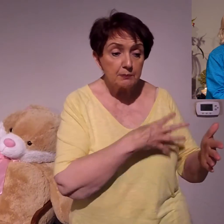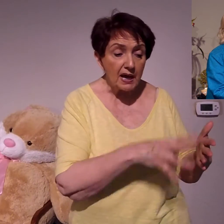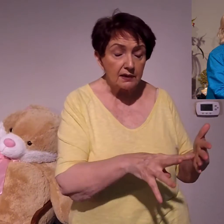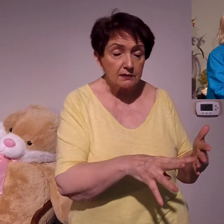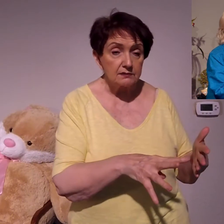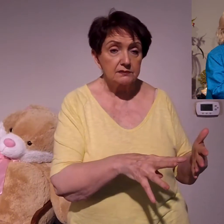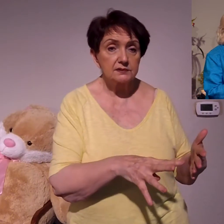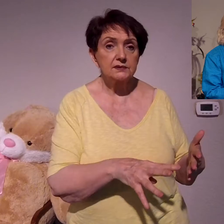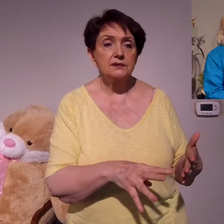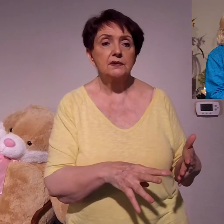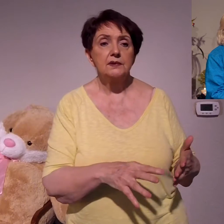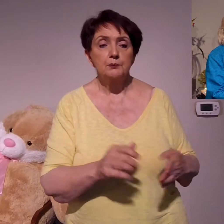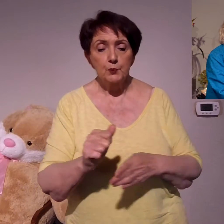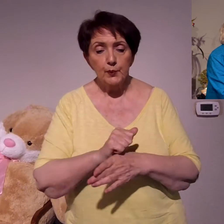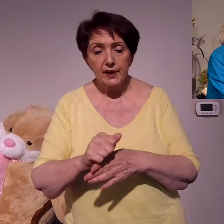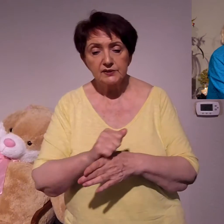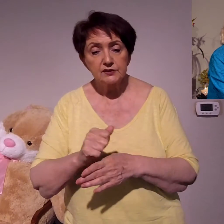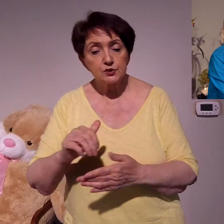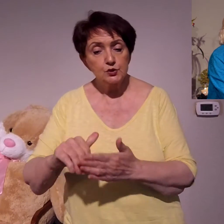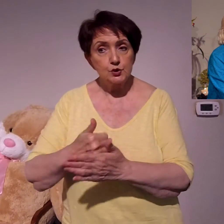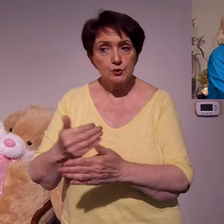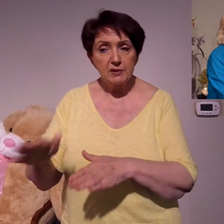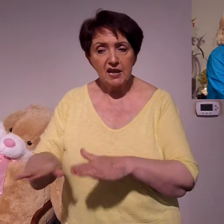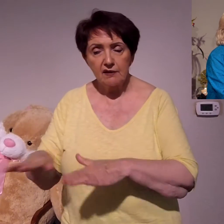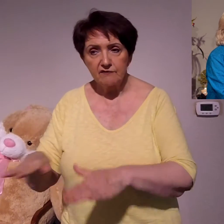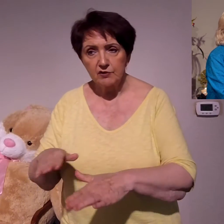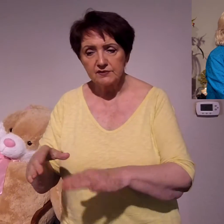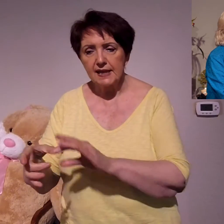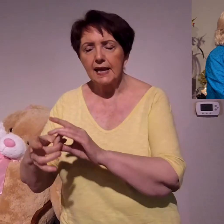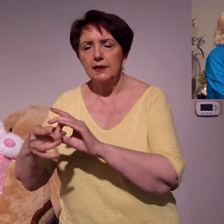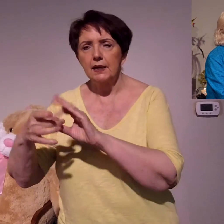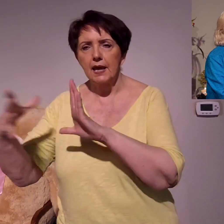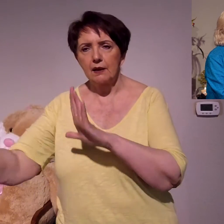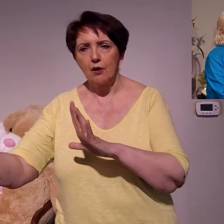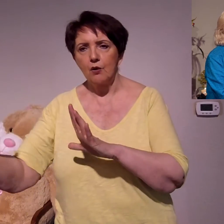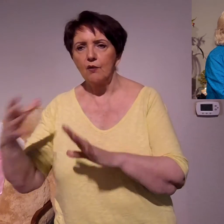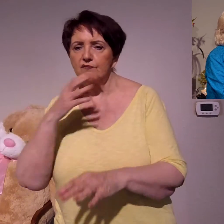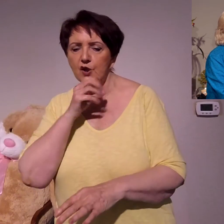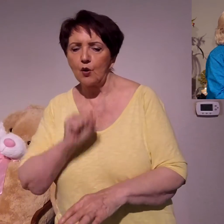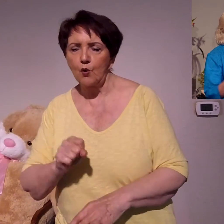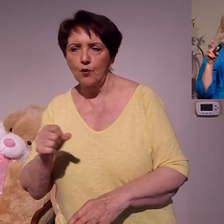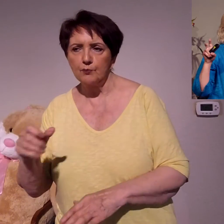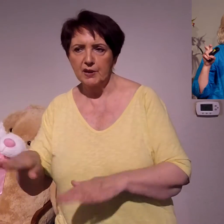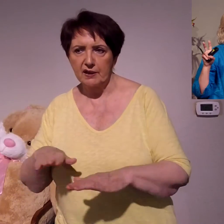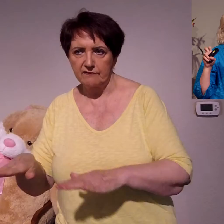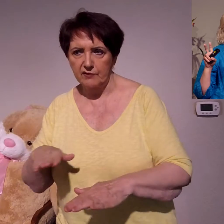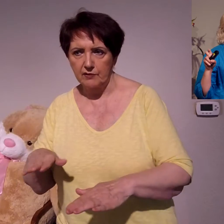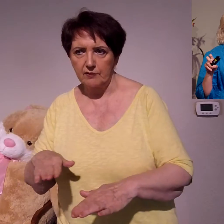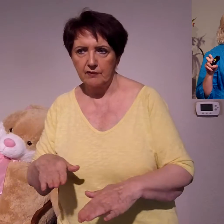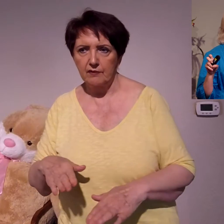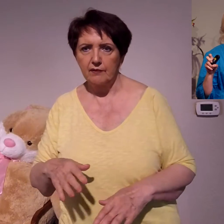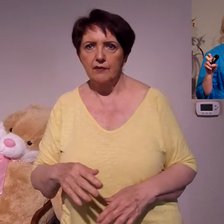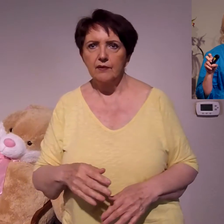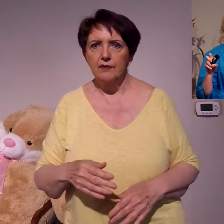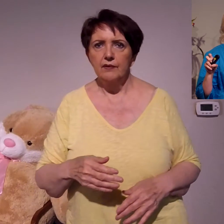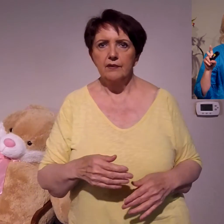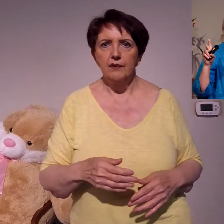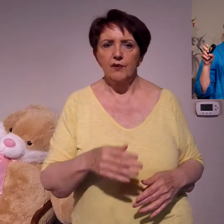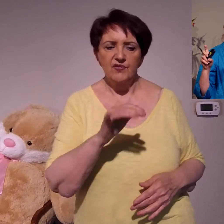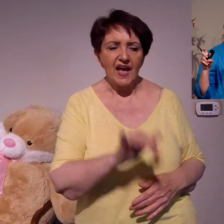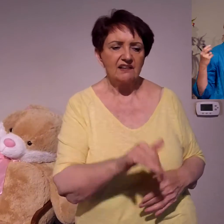can, begin to practice new behaviors, and let go of the idea that this is the way you do